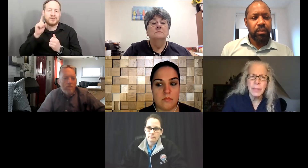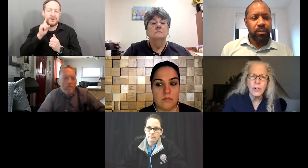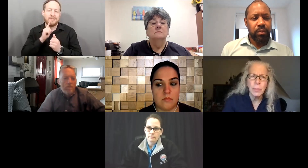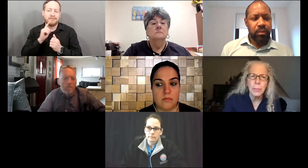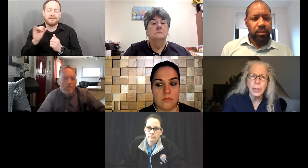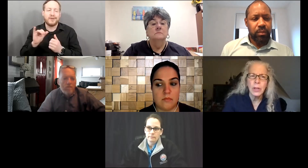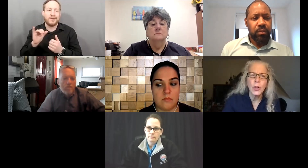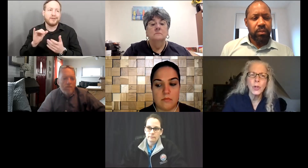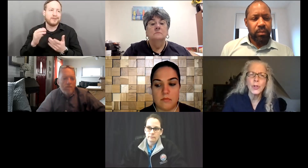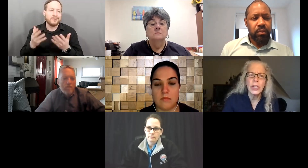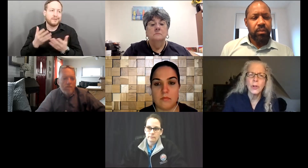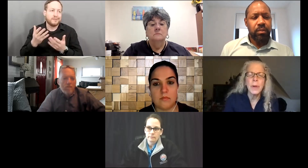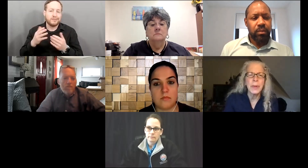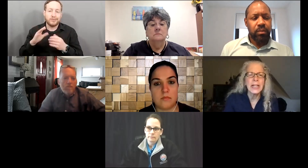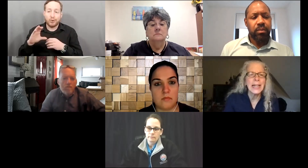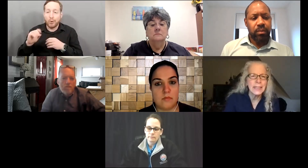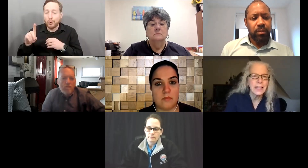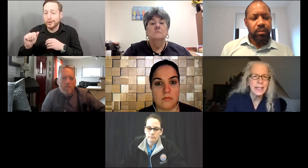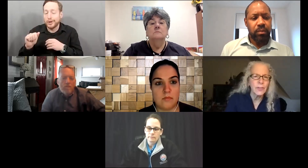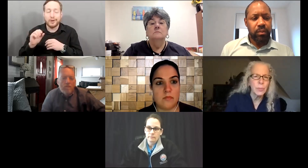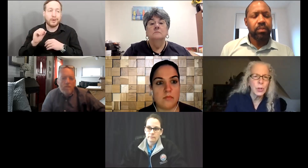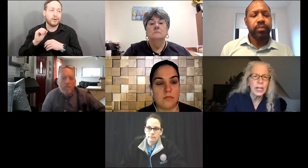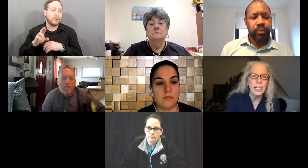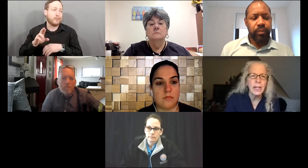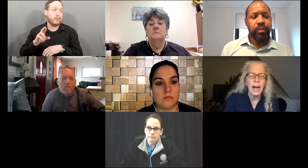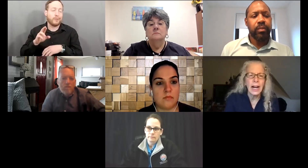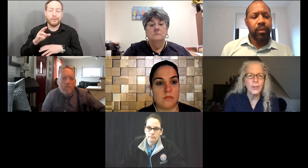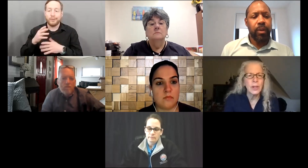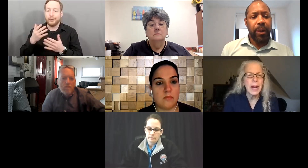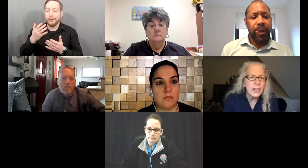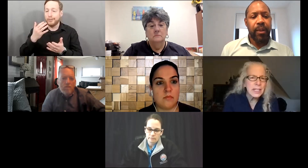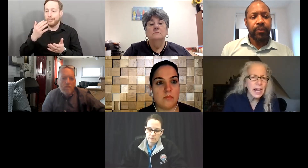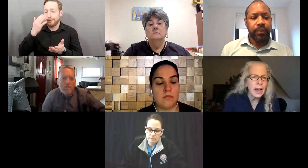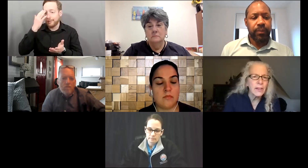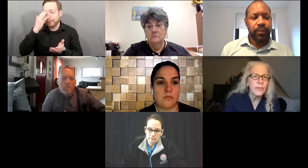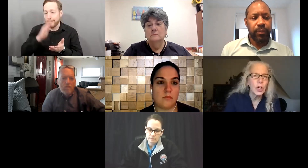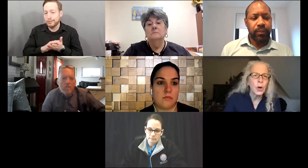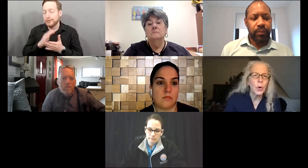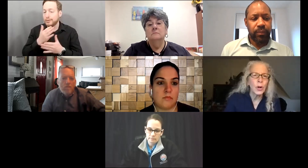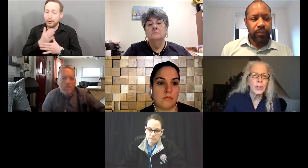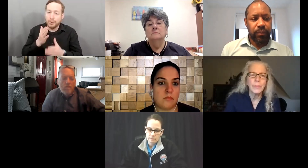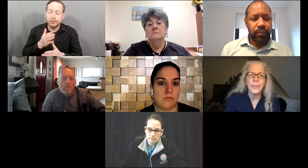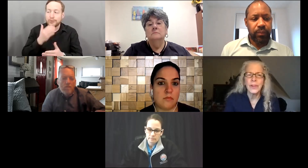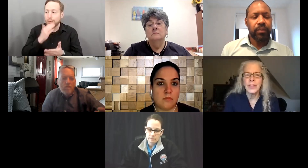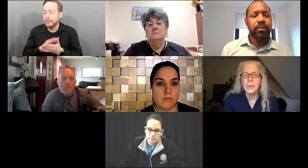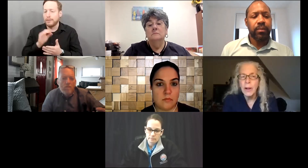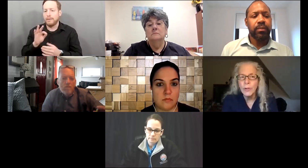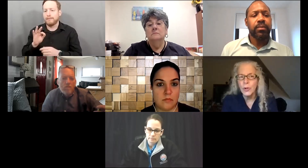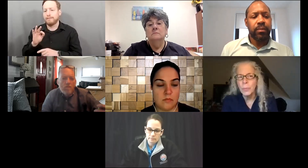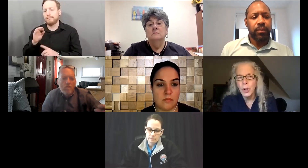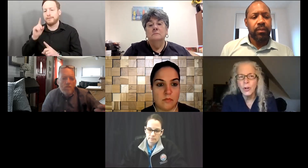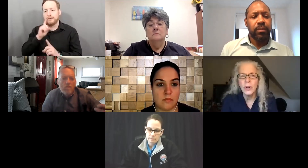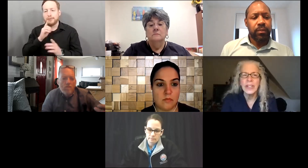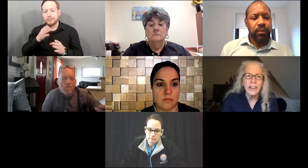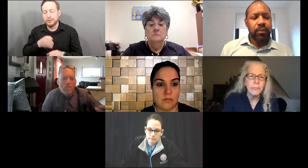are some hearing people, usually those people are connected to the deaf community. Either their parents are deaf, or they're a spouse